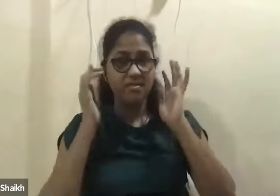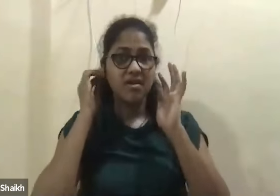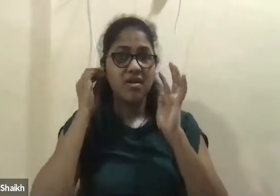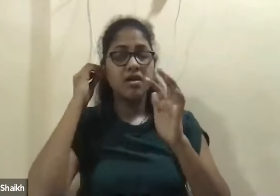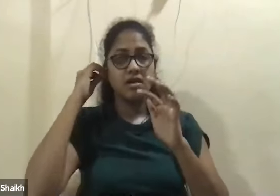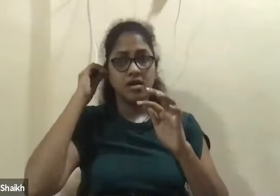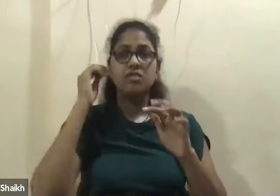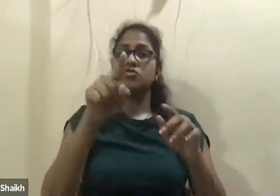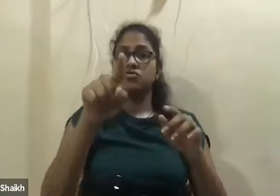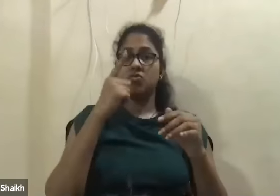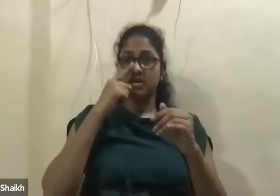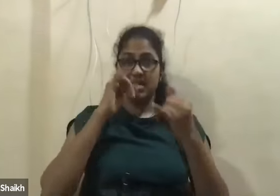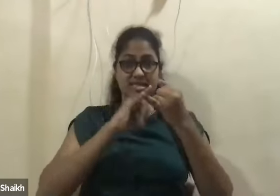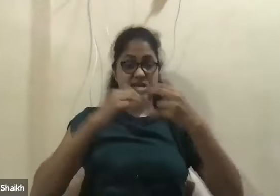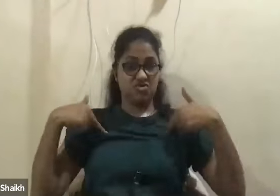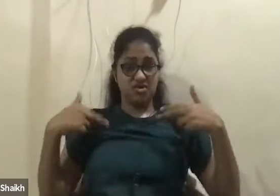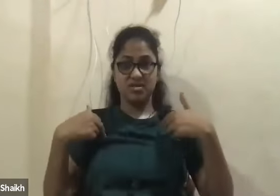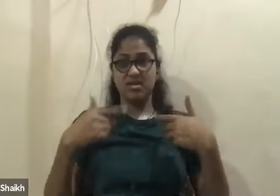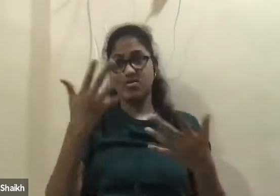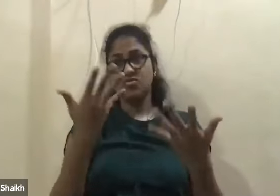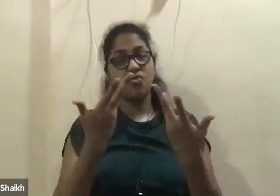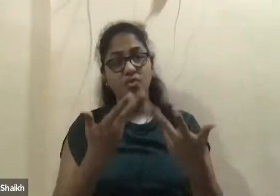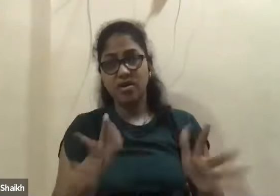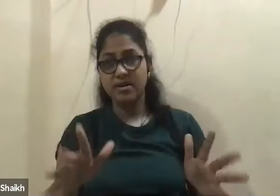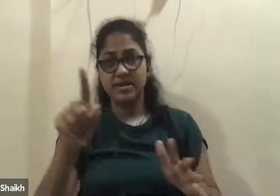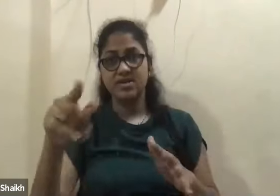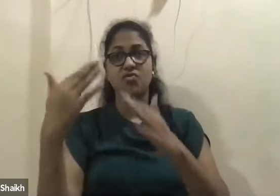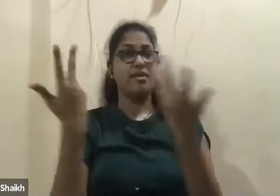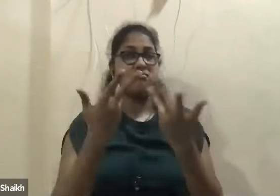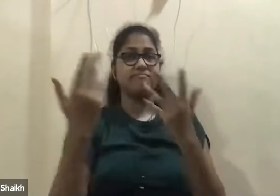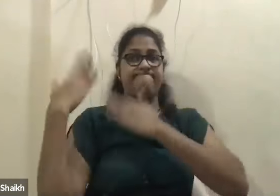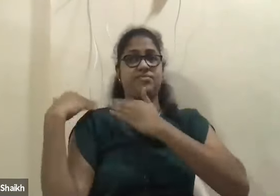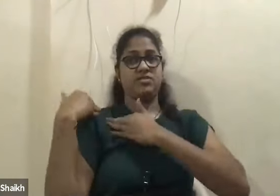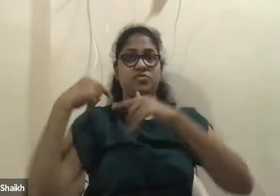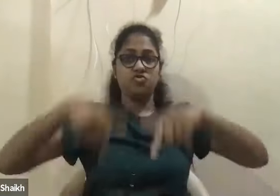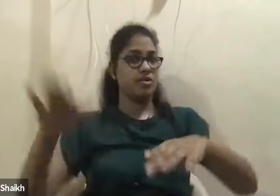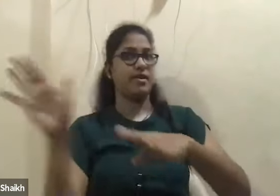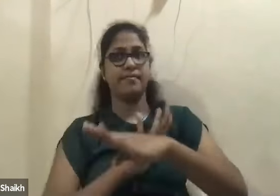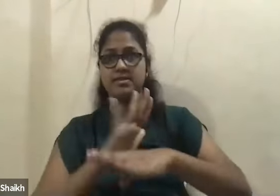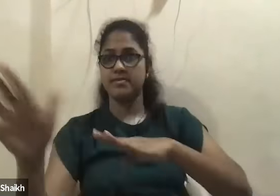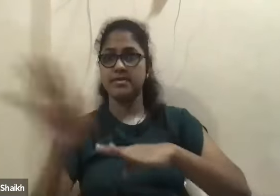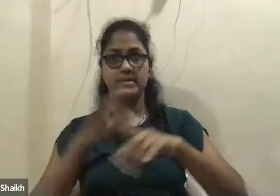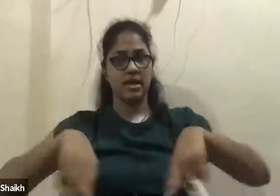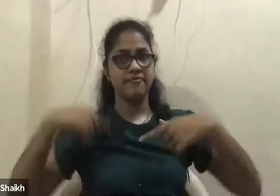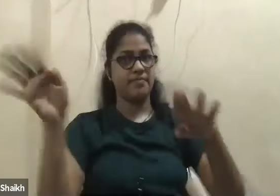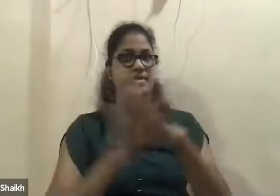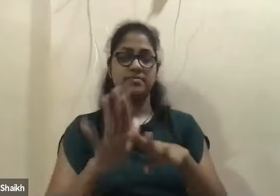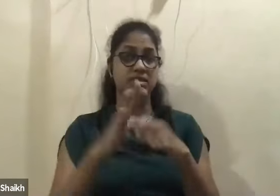any so means it all depends do they have on any responsibilities in today's busy life? Means right. So it all depends on what